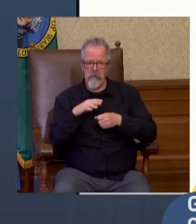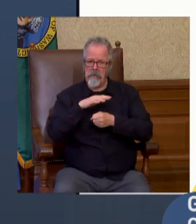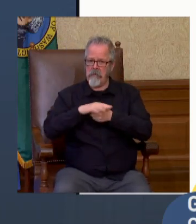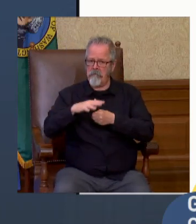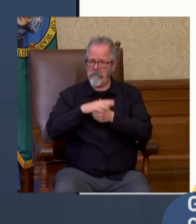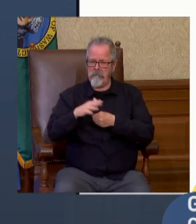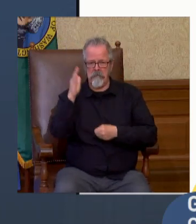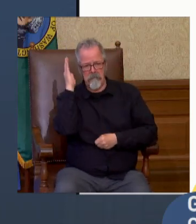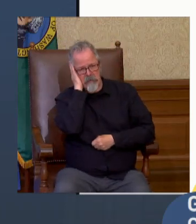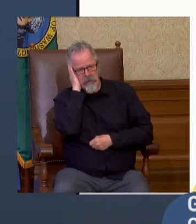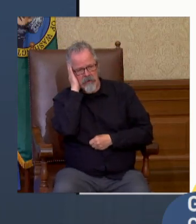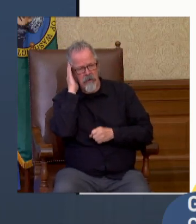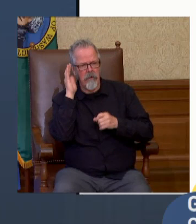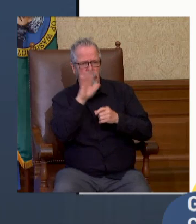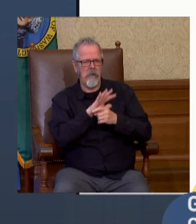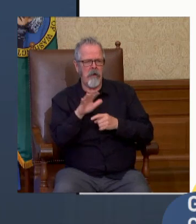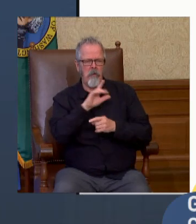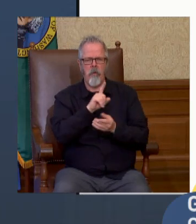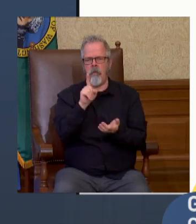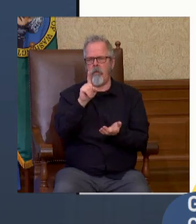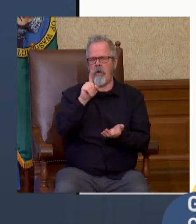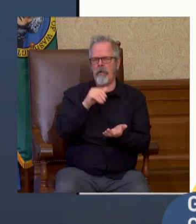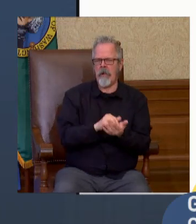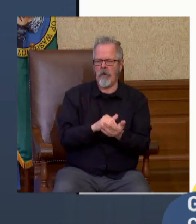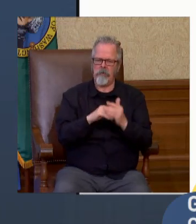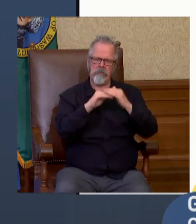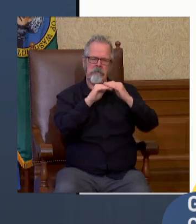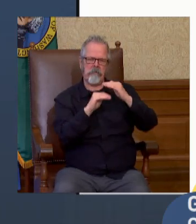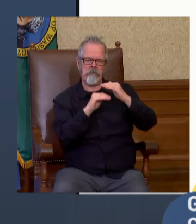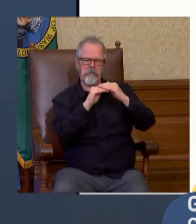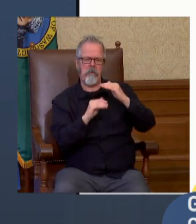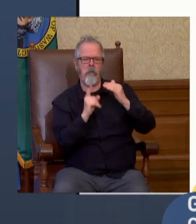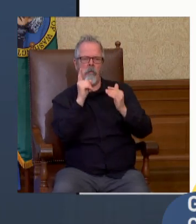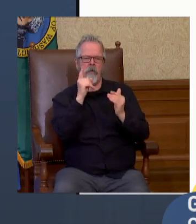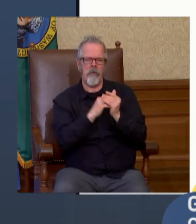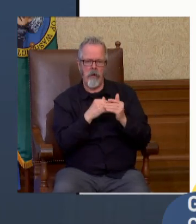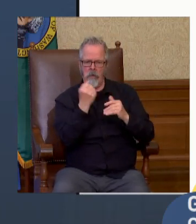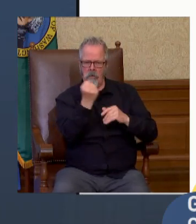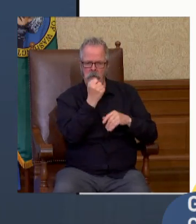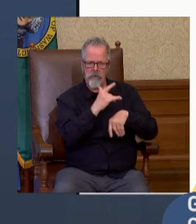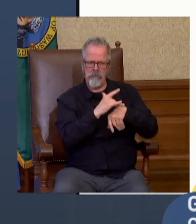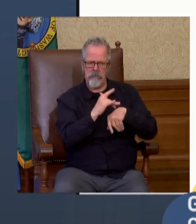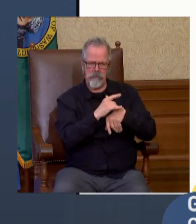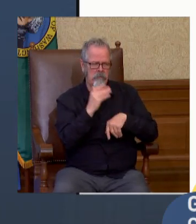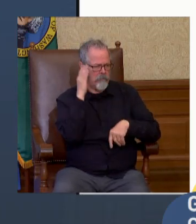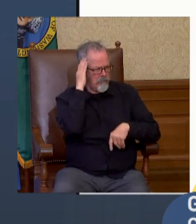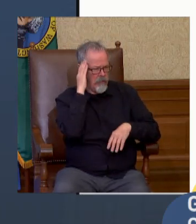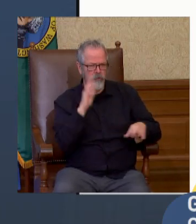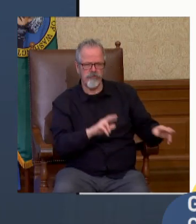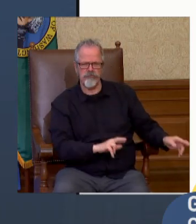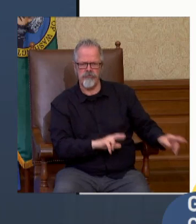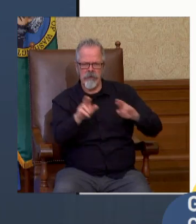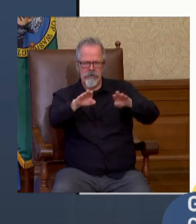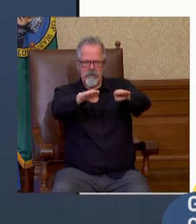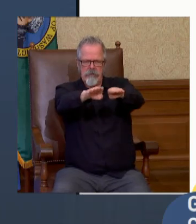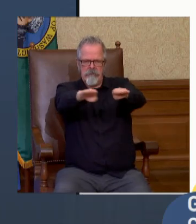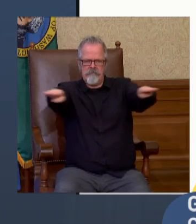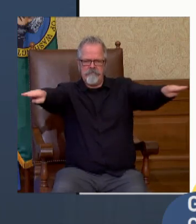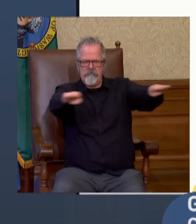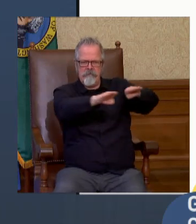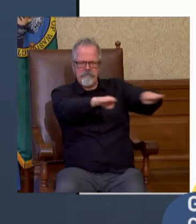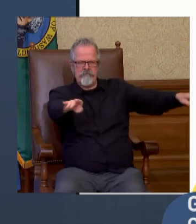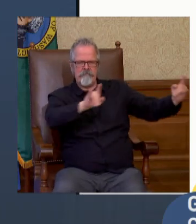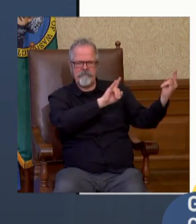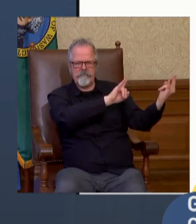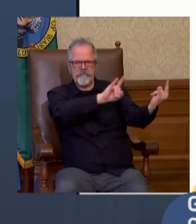if the pandemic springs back upon us. This is important because this virus has been shown to frankly explode.